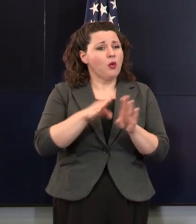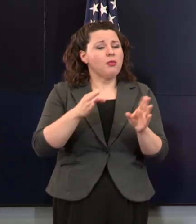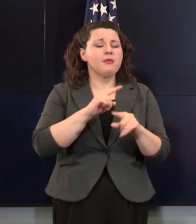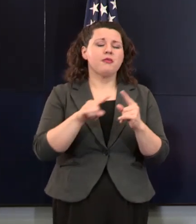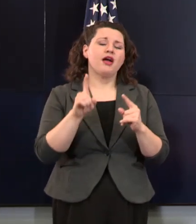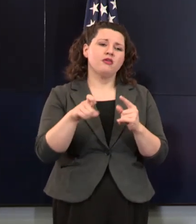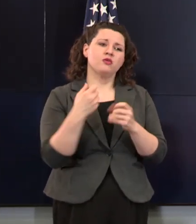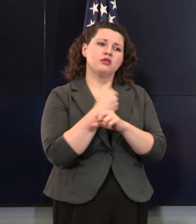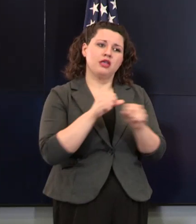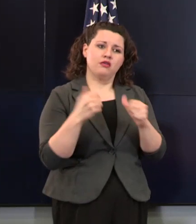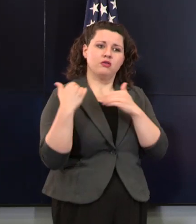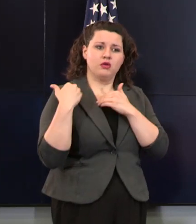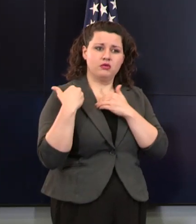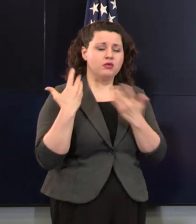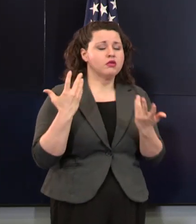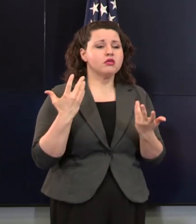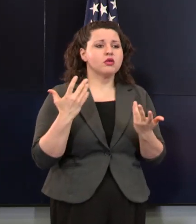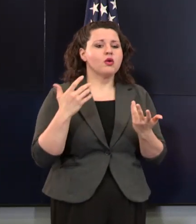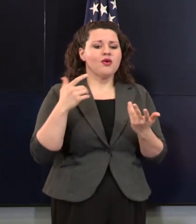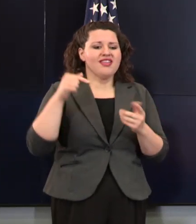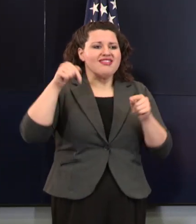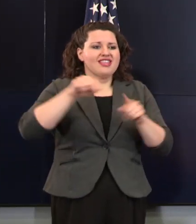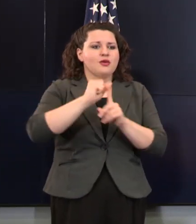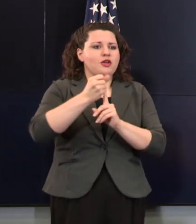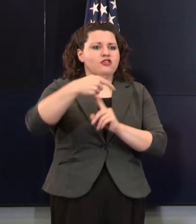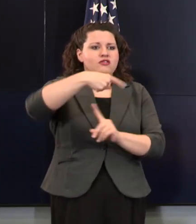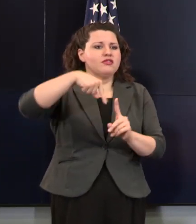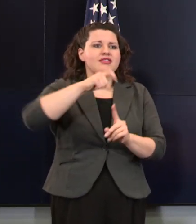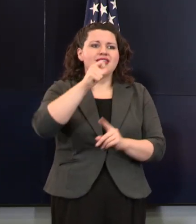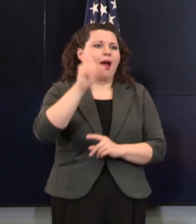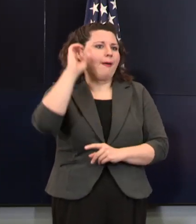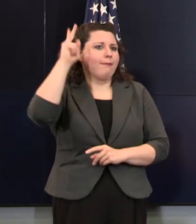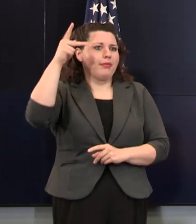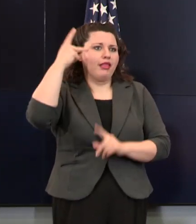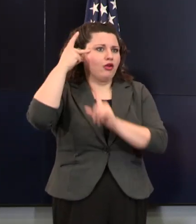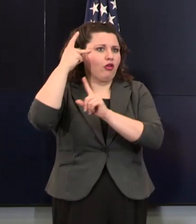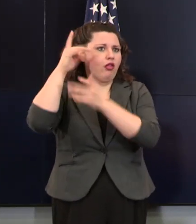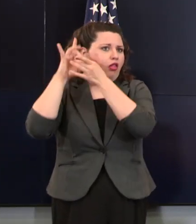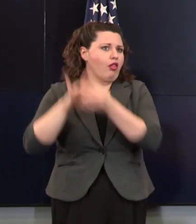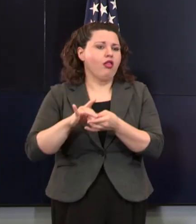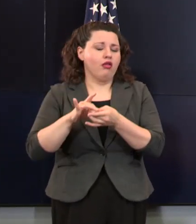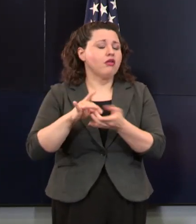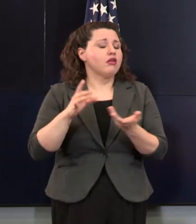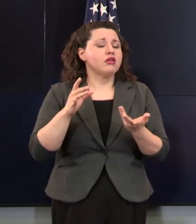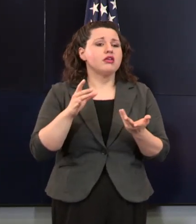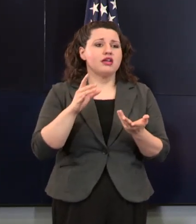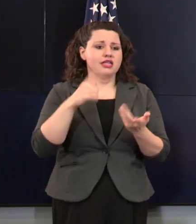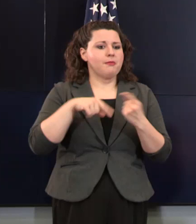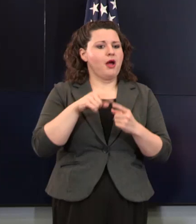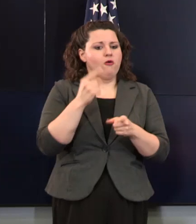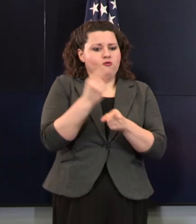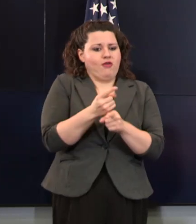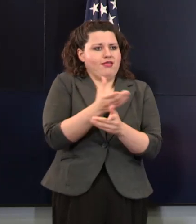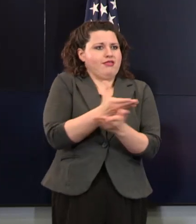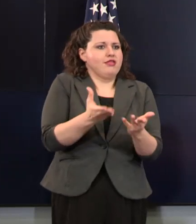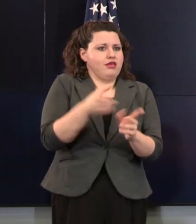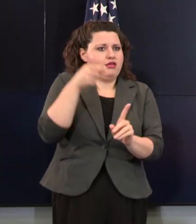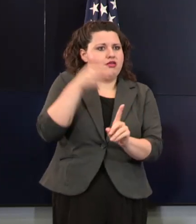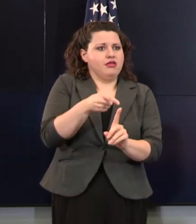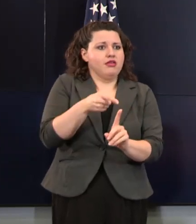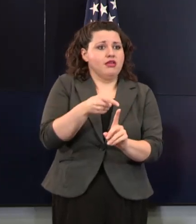So this isn't political, and it shouldn't be for anybody, and I don't believe it is. It's about trying to do the right thing in